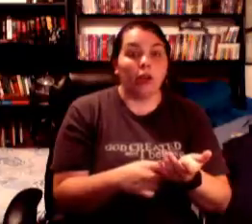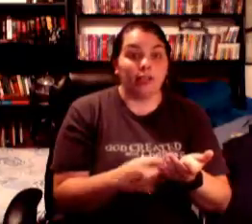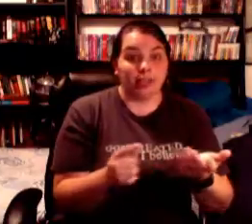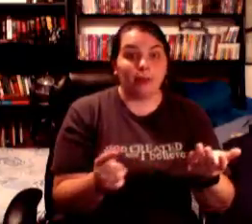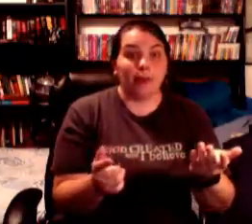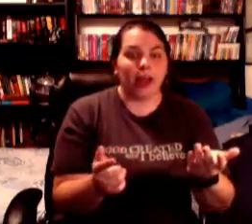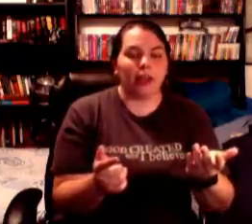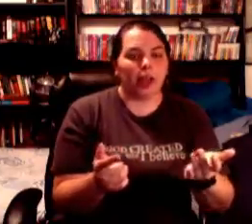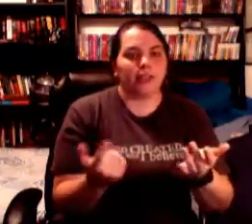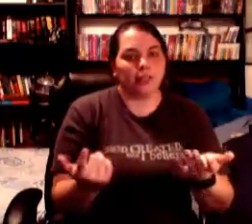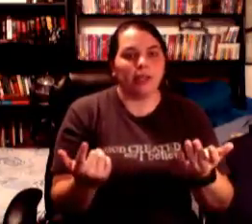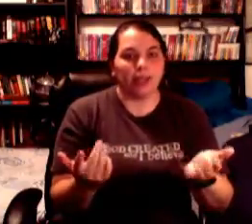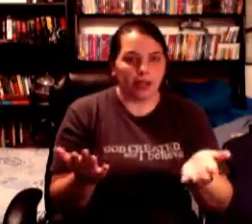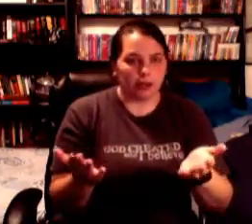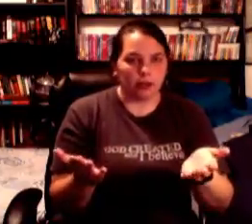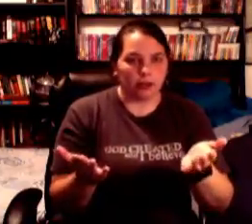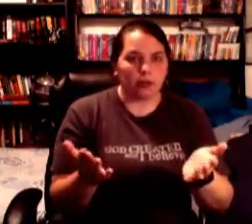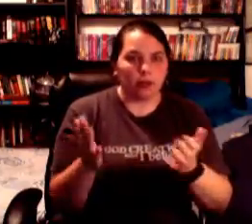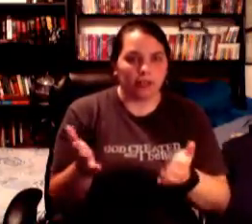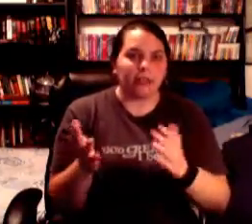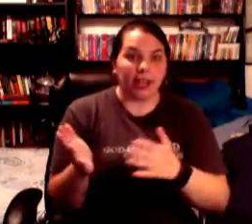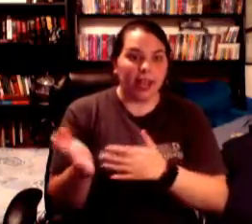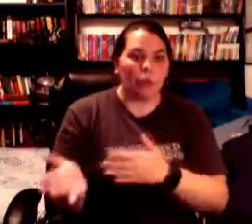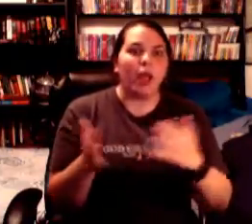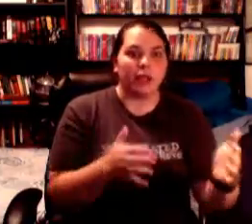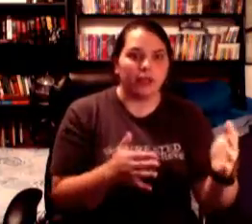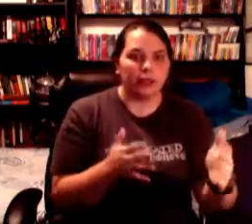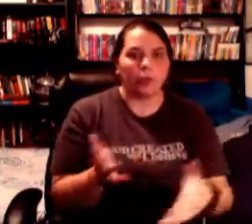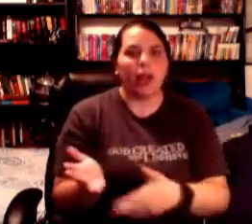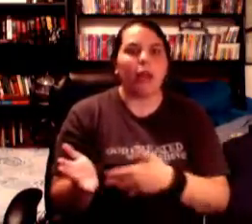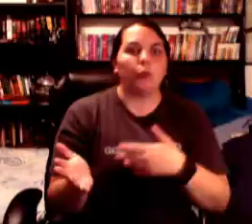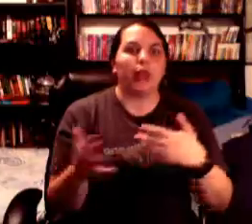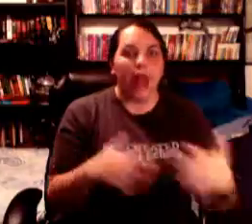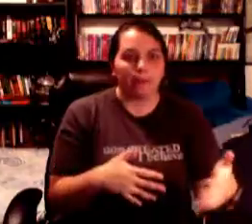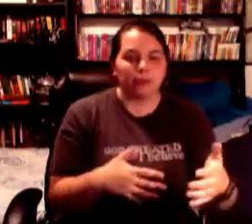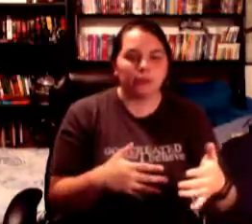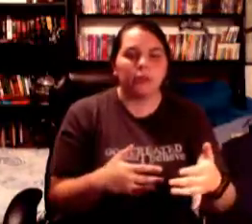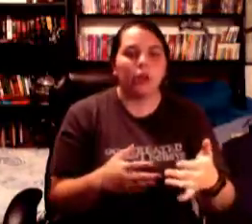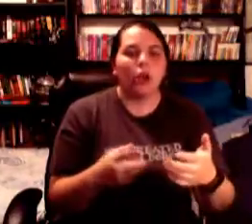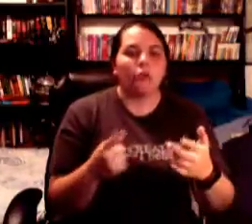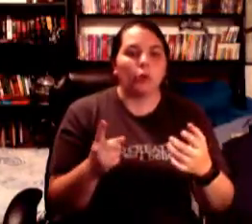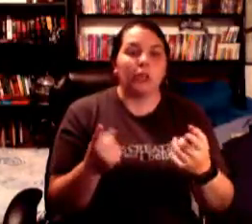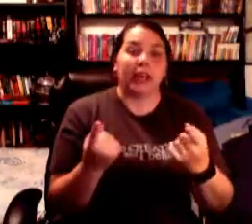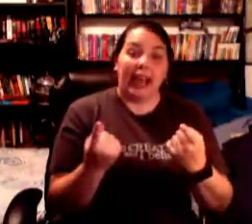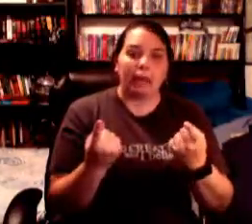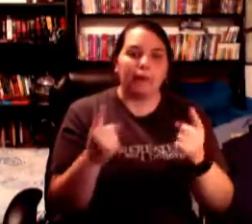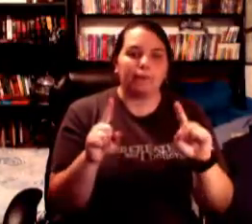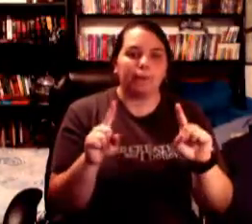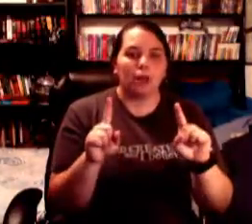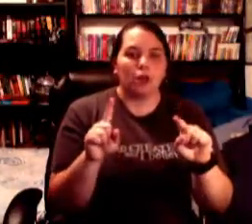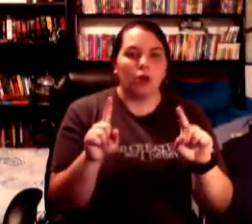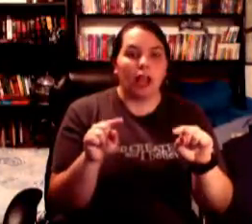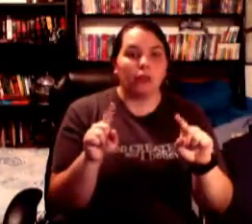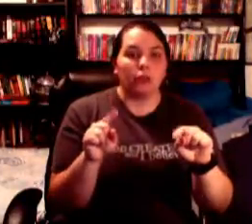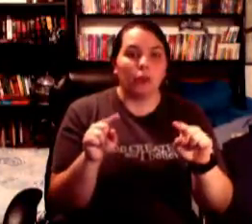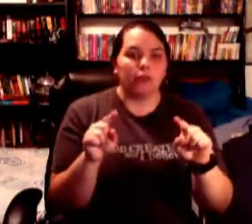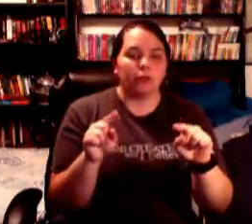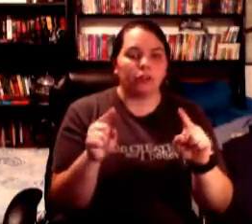is he coming back? It's going to be like, it's like a when it happens. So we're going to sign happen, and the when